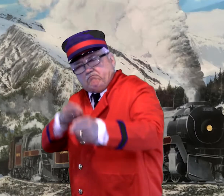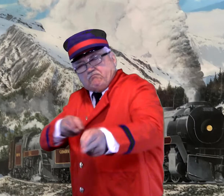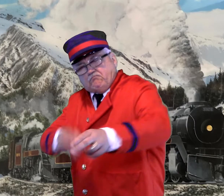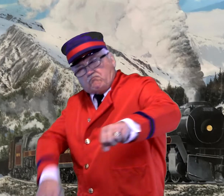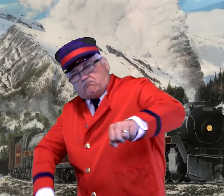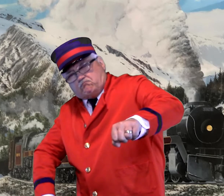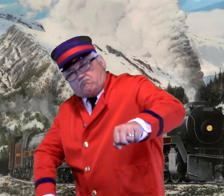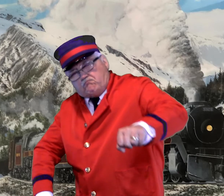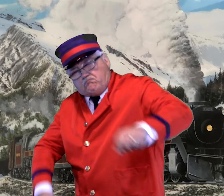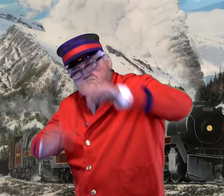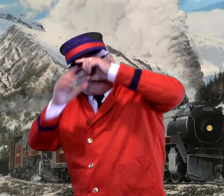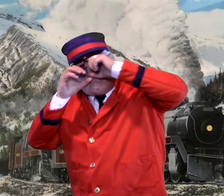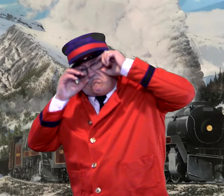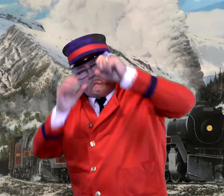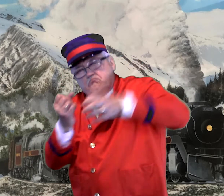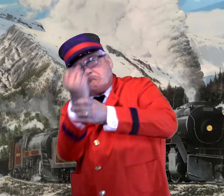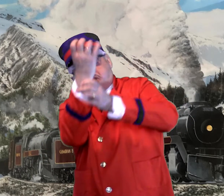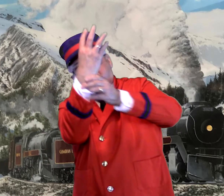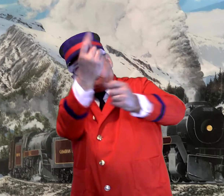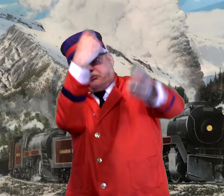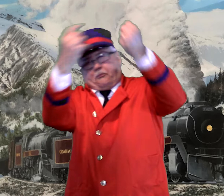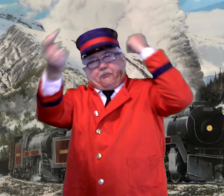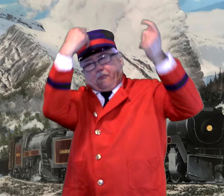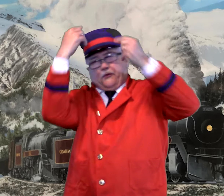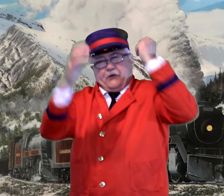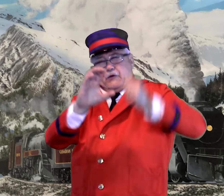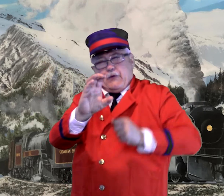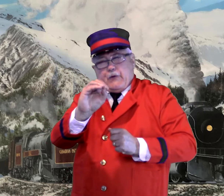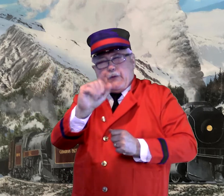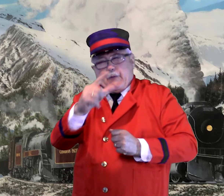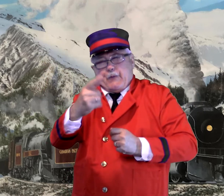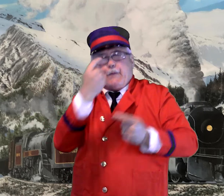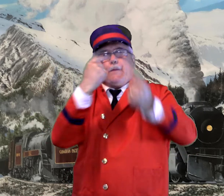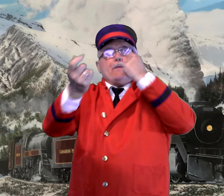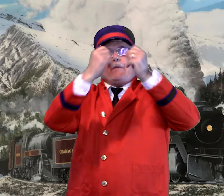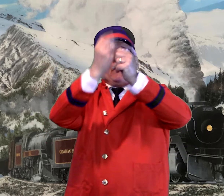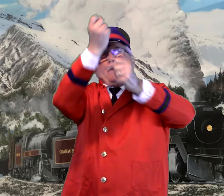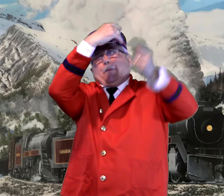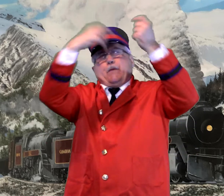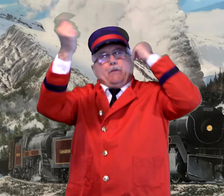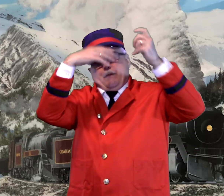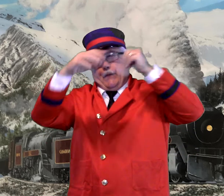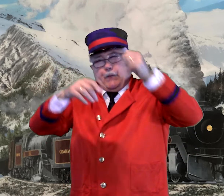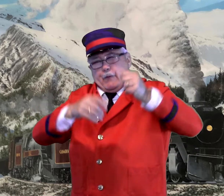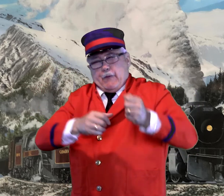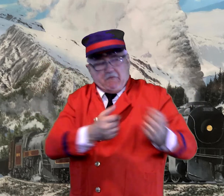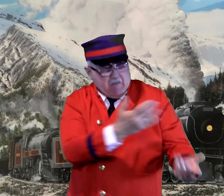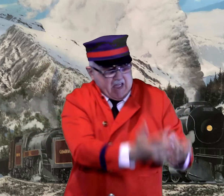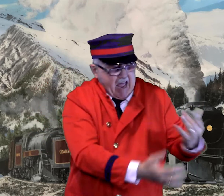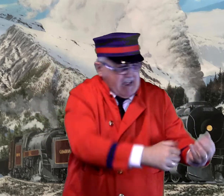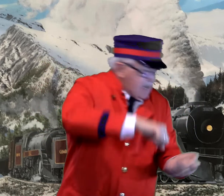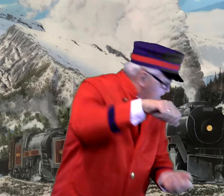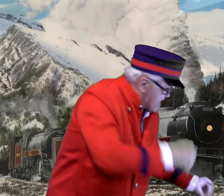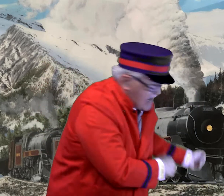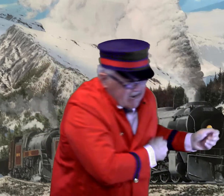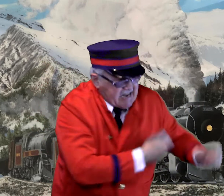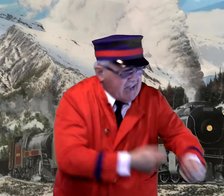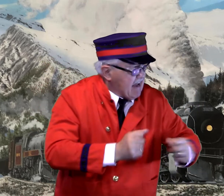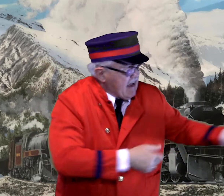As the train continued on its journey, at times the engineer would look out his window. He would get hit in the face with coal embers as